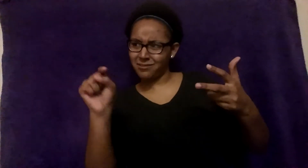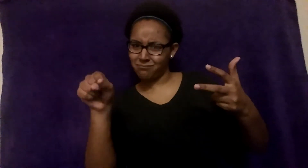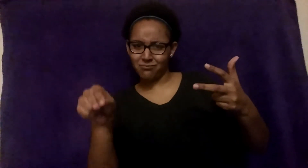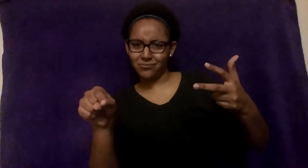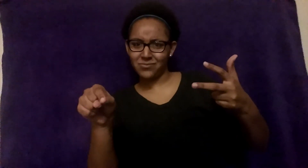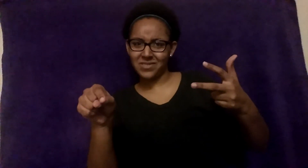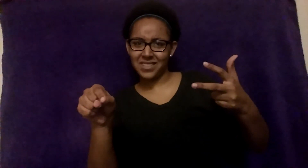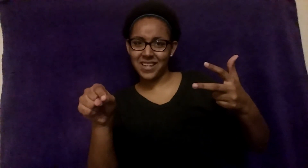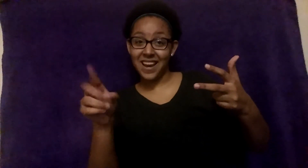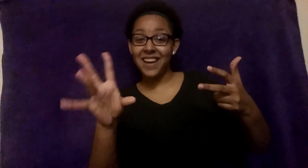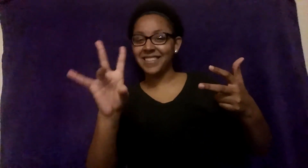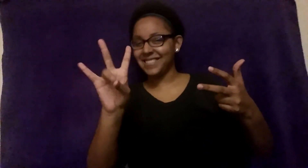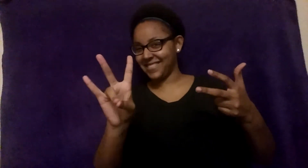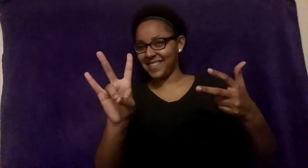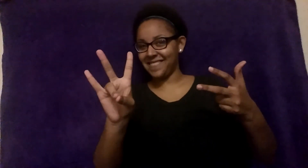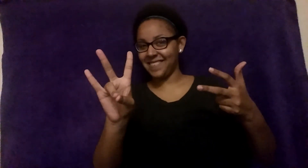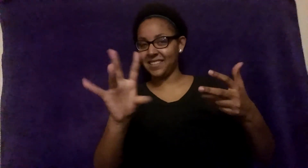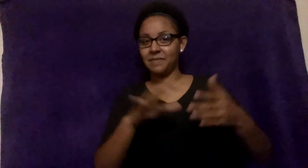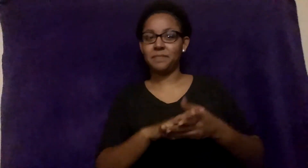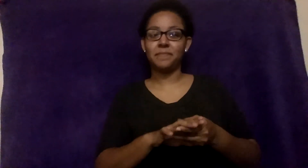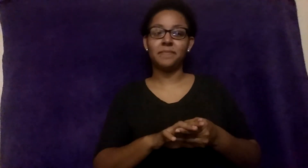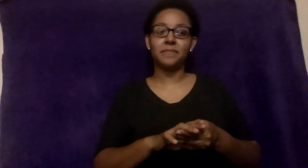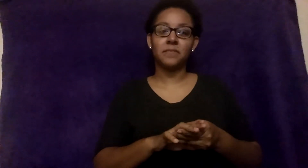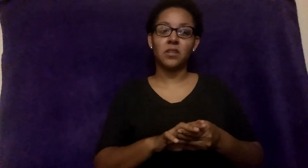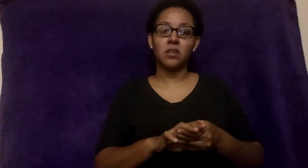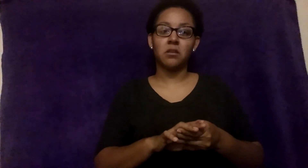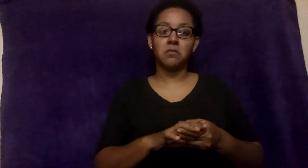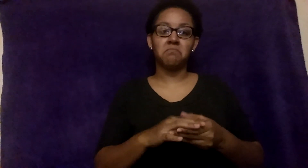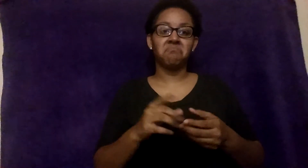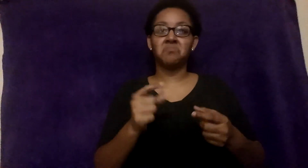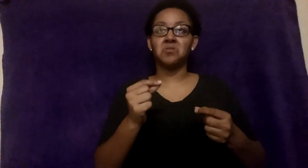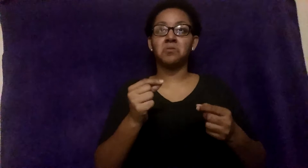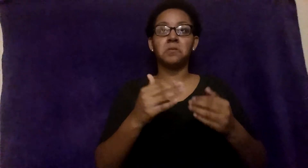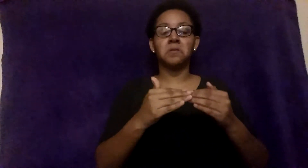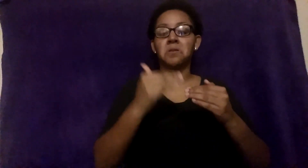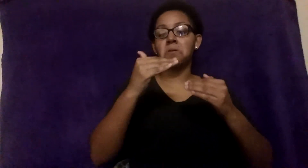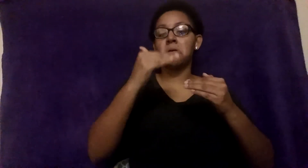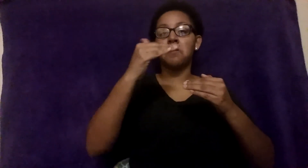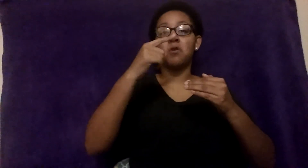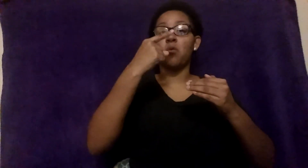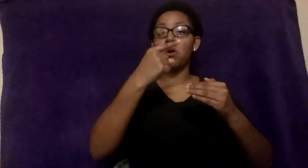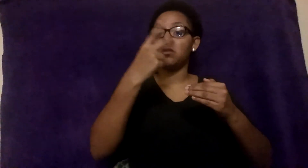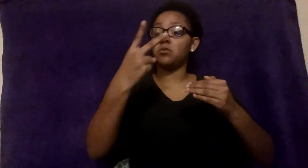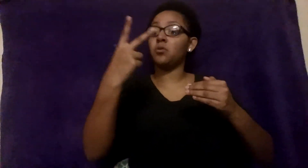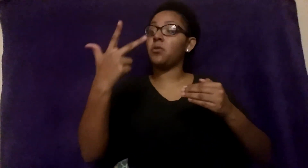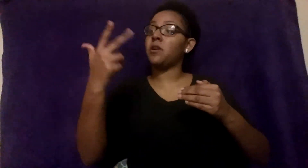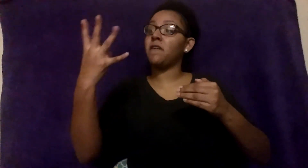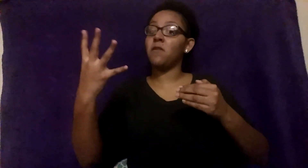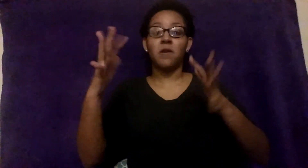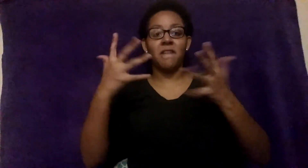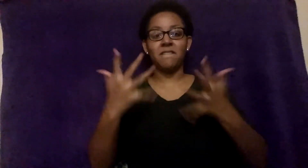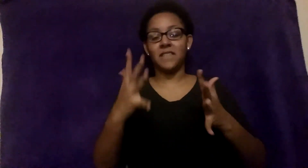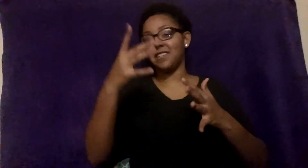4. Notice all we did was just increase it by 1, by 2, by 3, by 4, and then we ended up at 7. And that was our